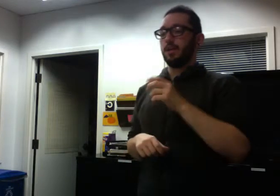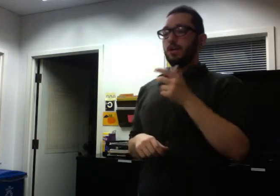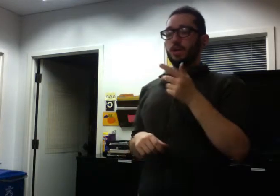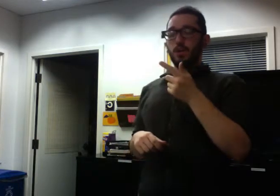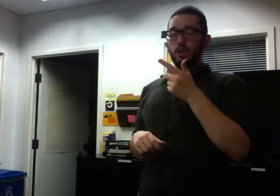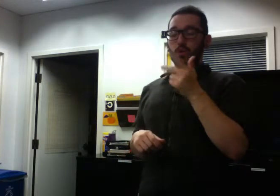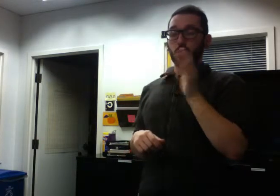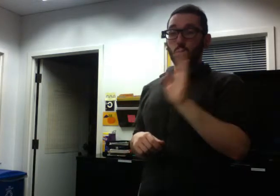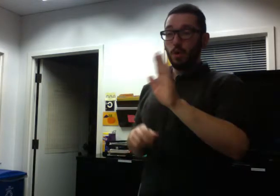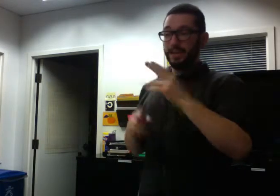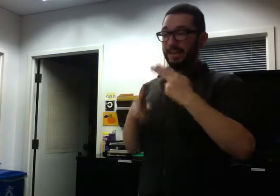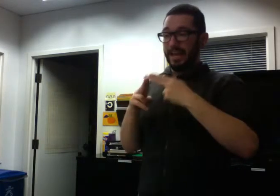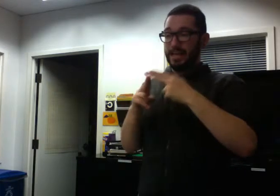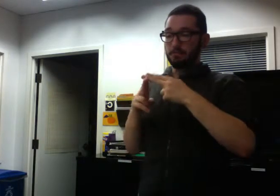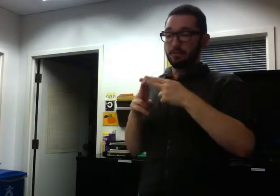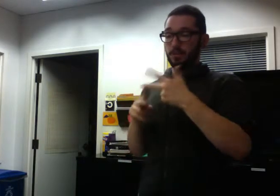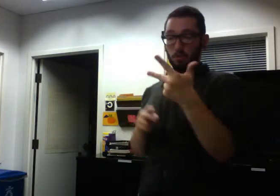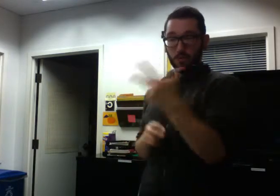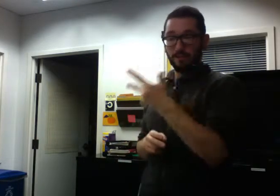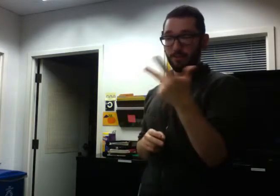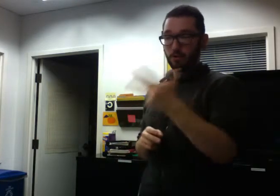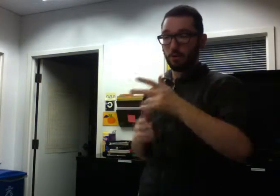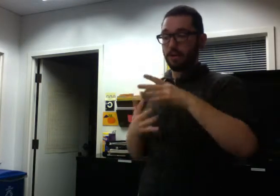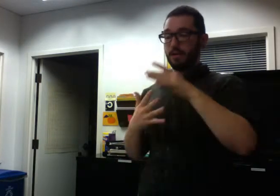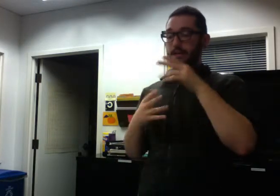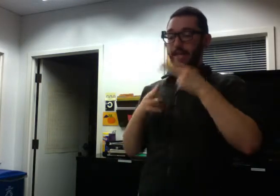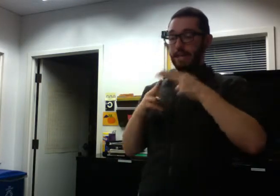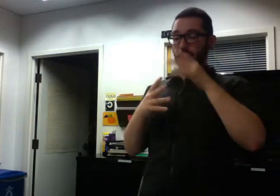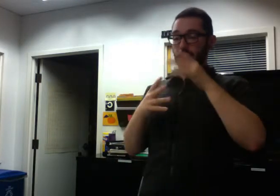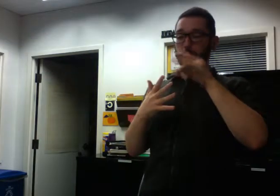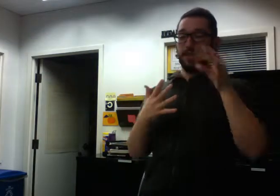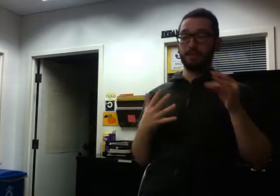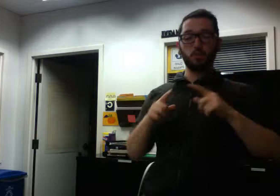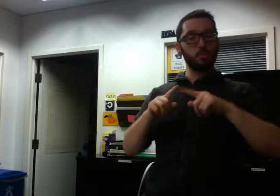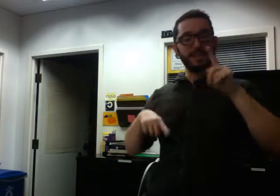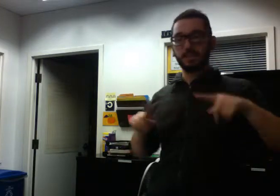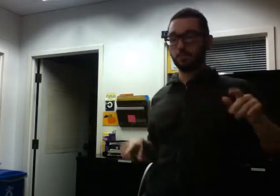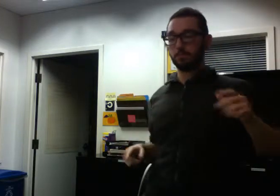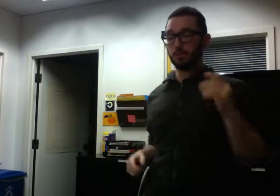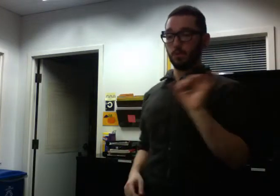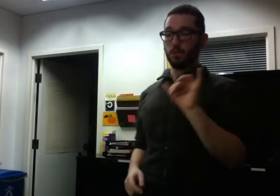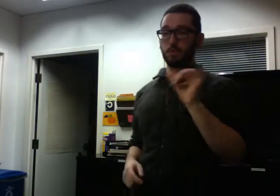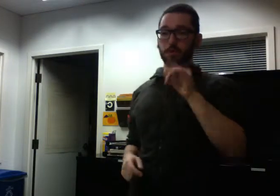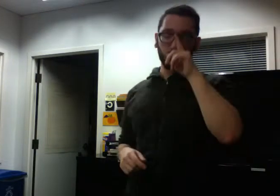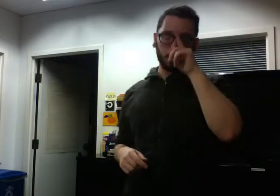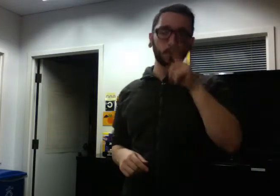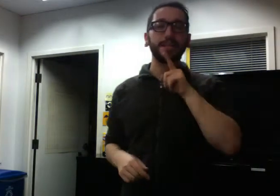pulled." This was a double-blind study, with the only factor not being controlled for